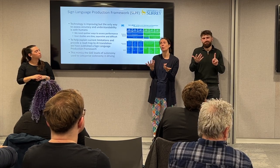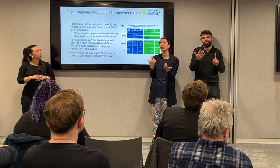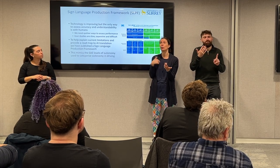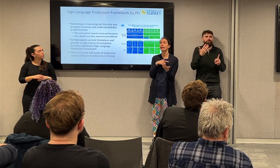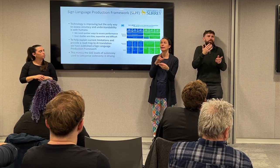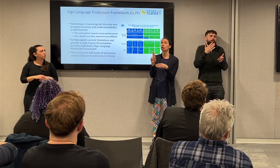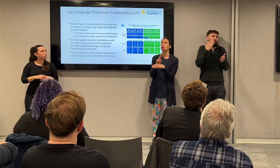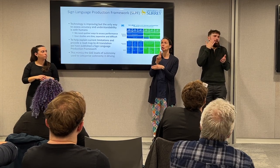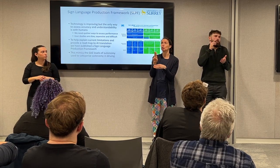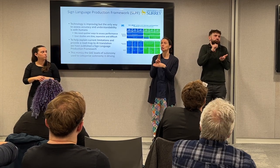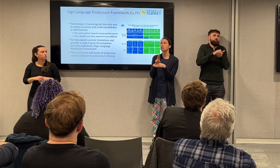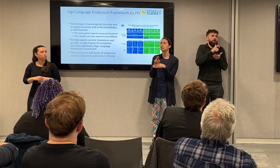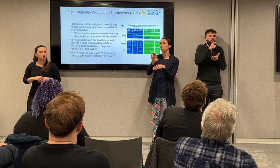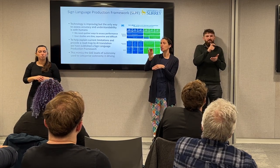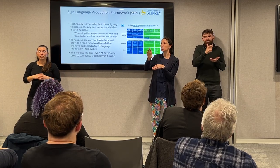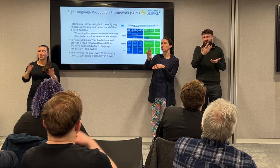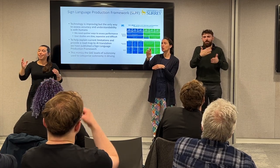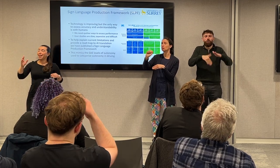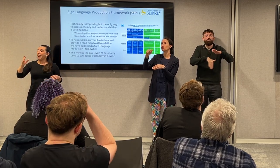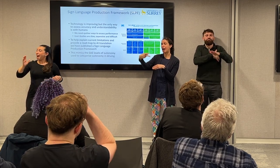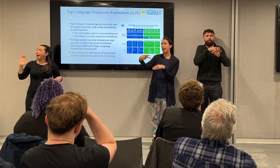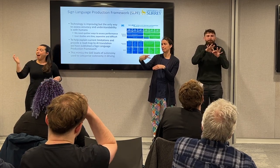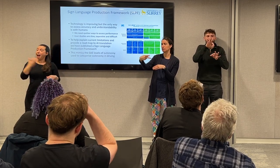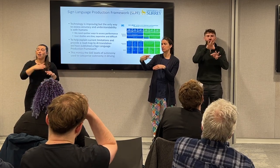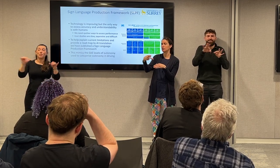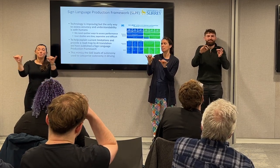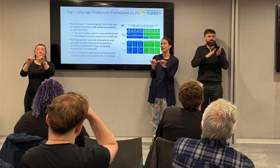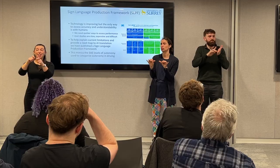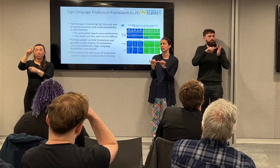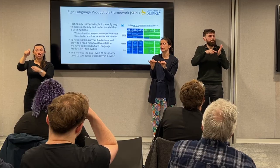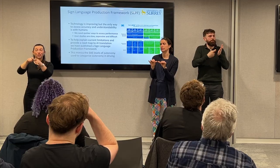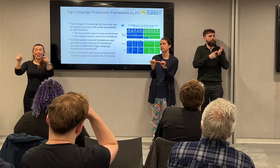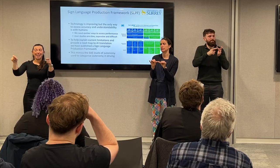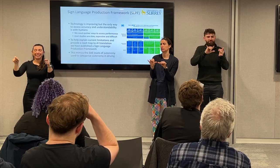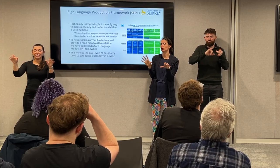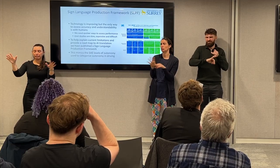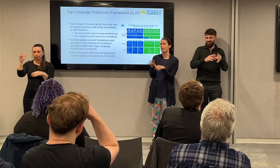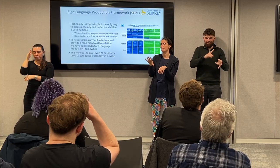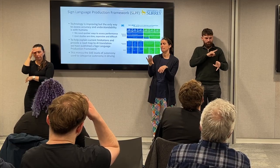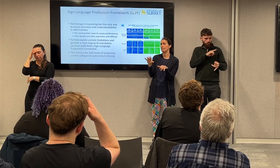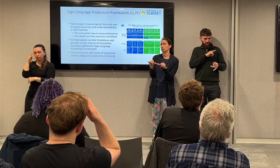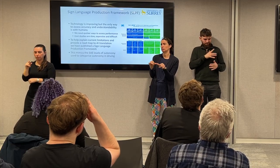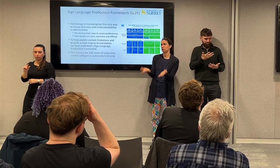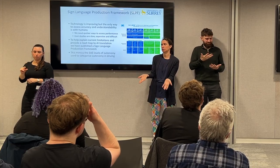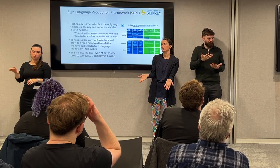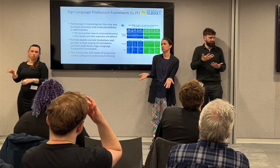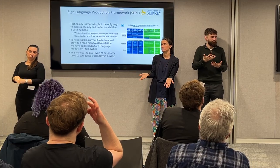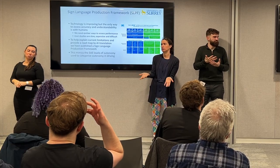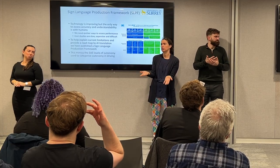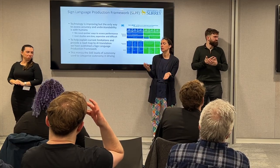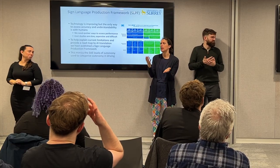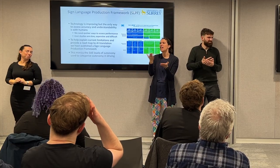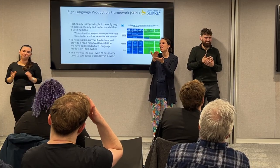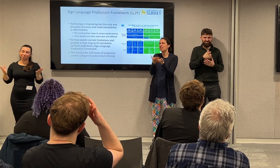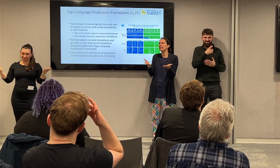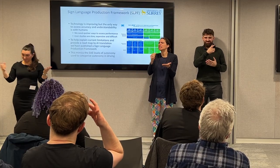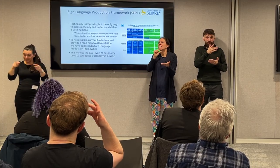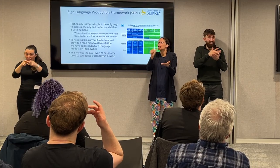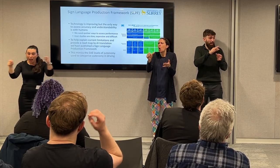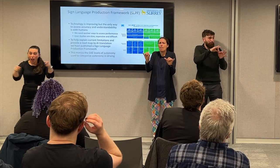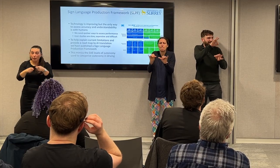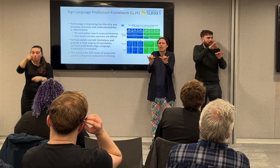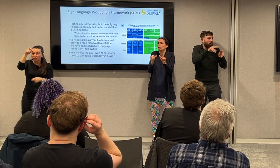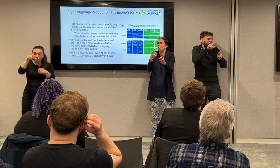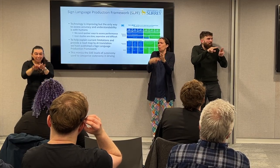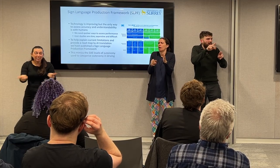word, crap metrics, right? Because things that don't actually measure what's important. And